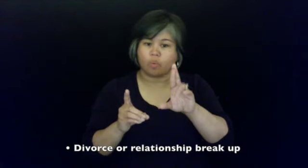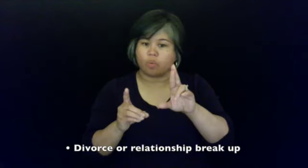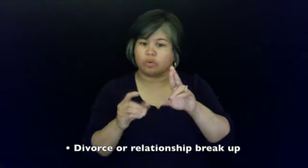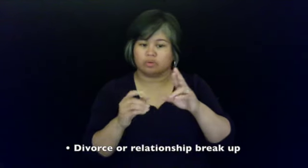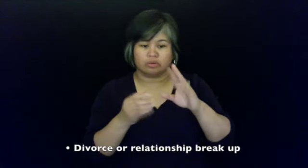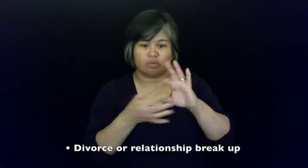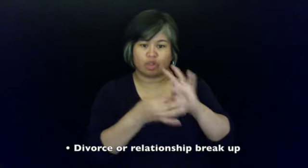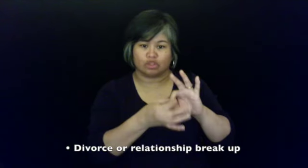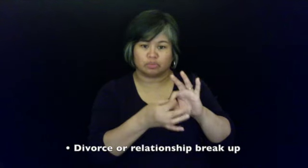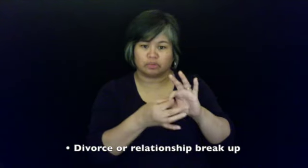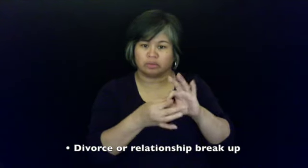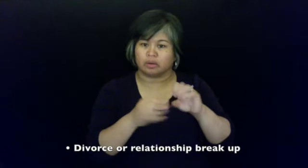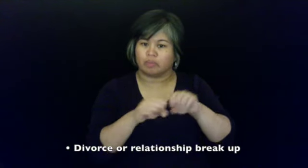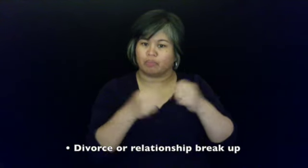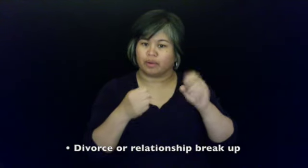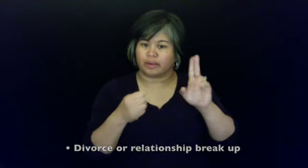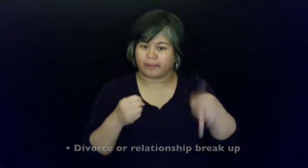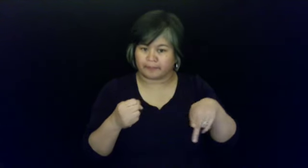divorce or relationship breakup,